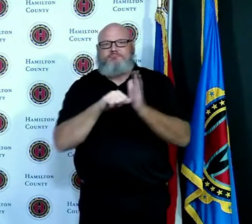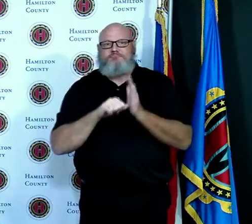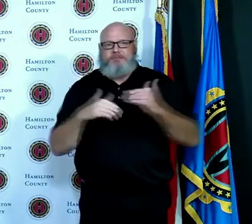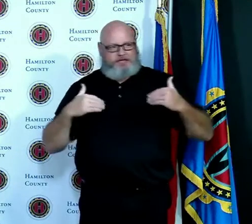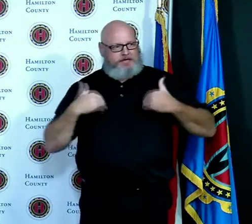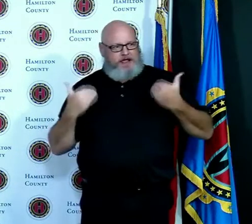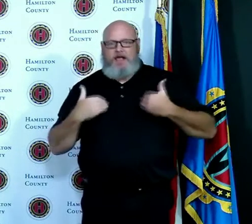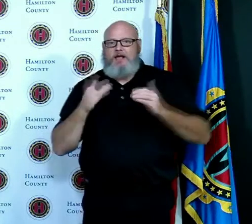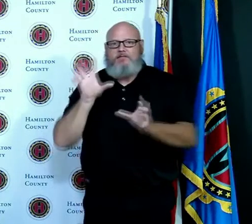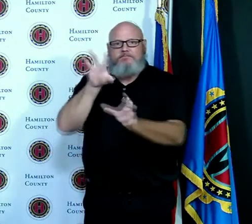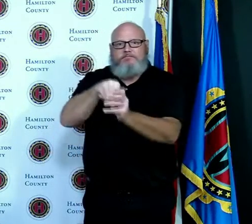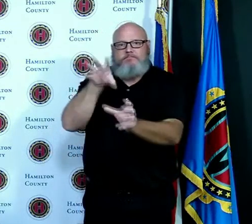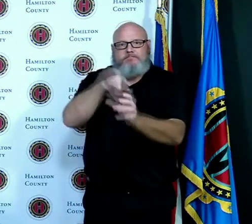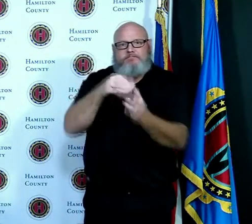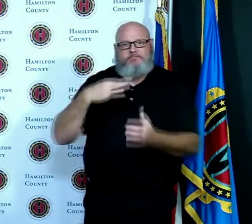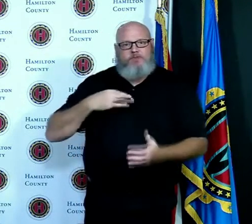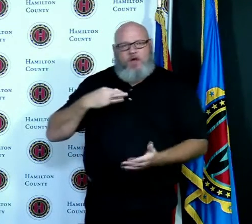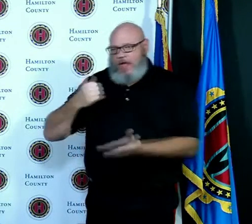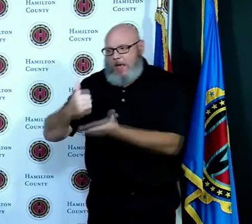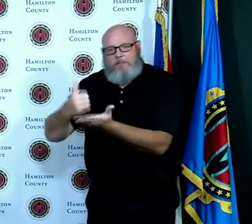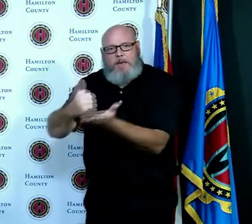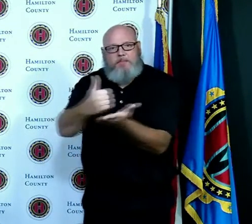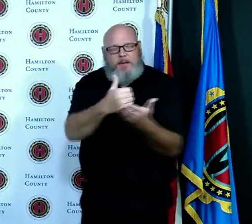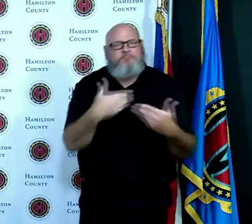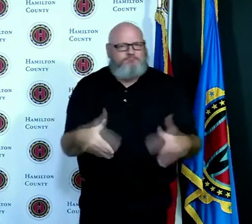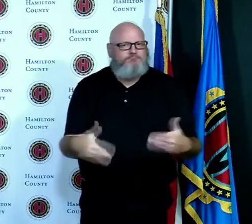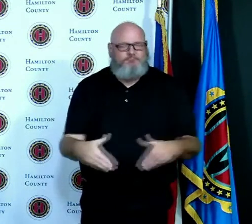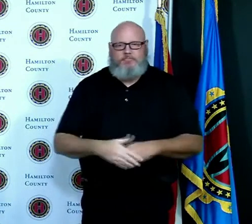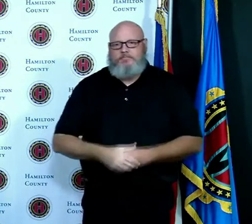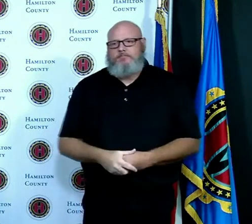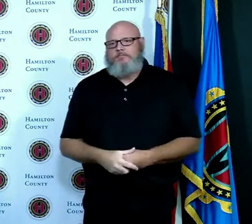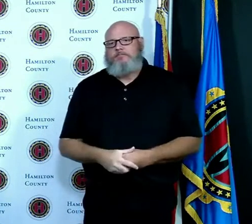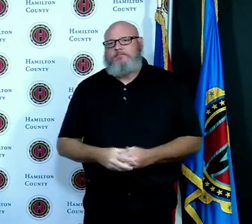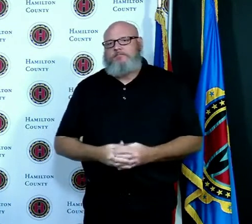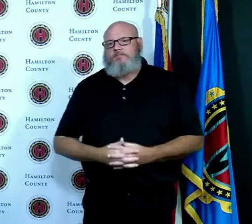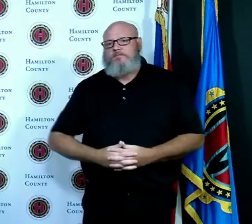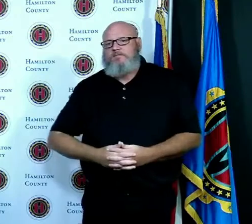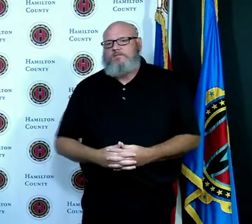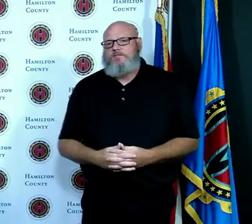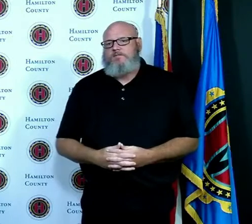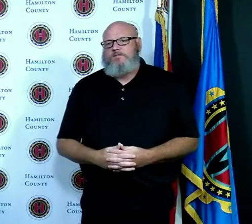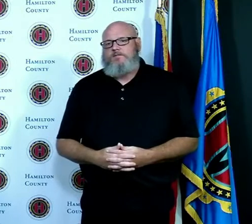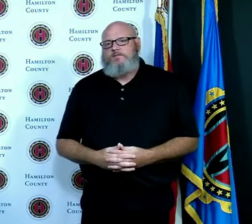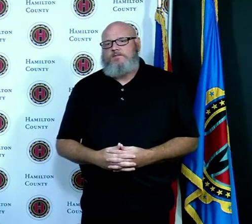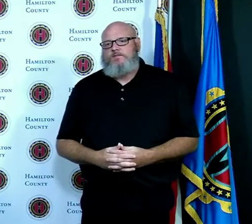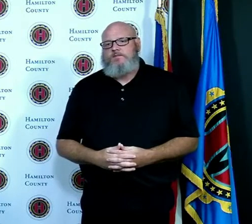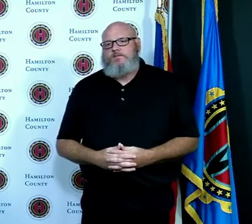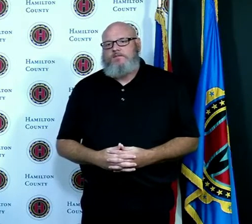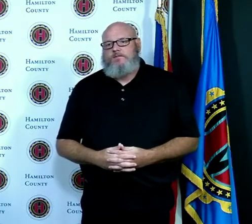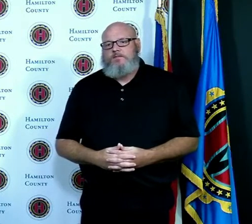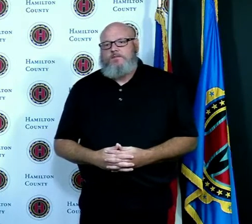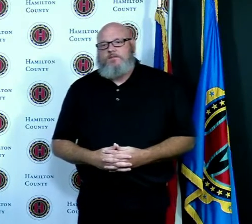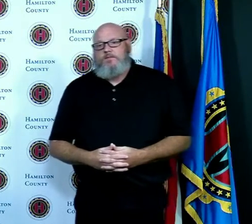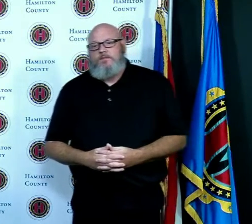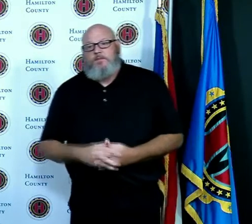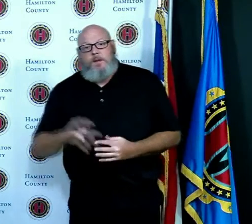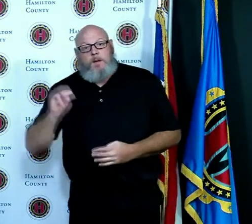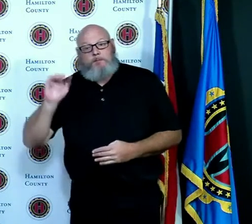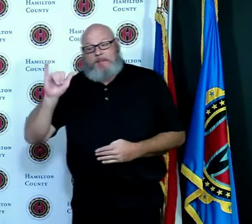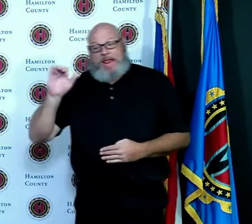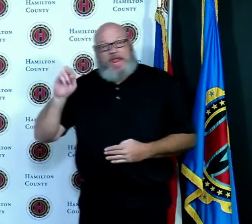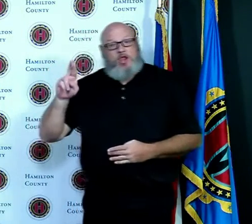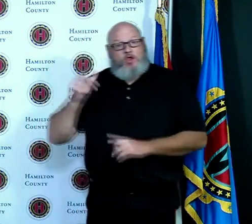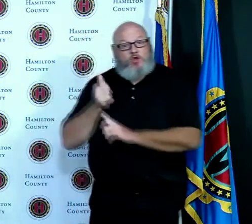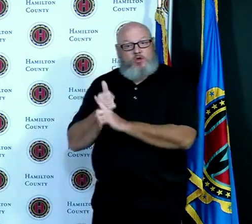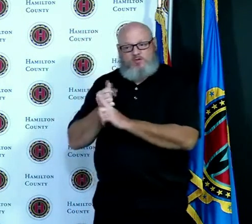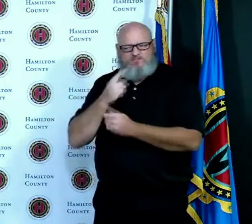in the post-election environment. So I know the mayor talked a little bit about this last week. We too are making sure